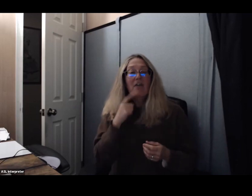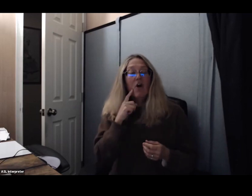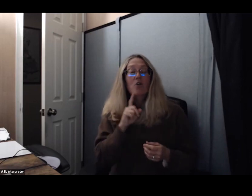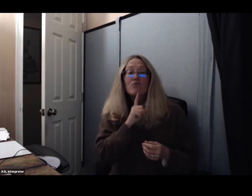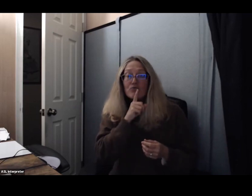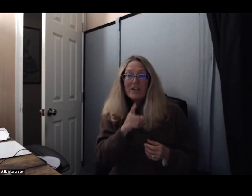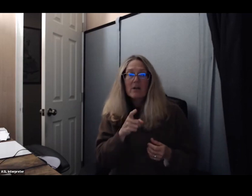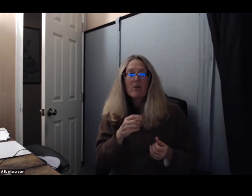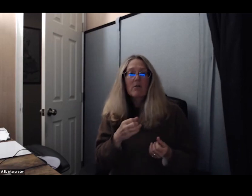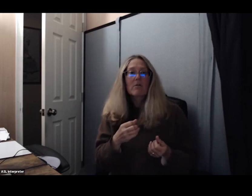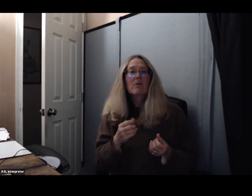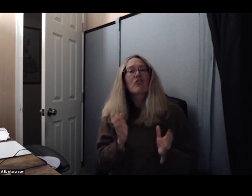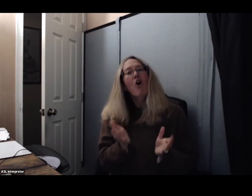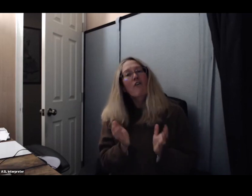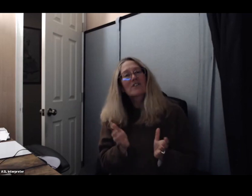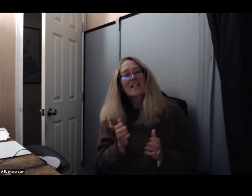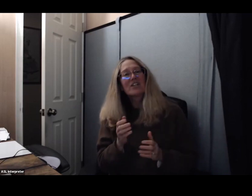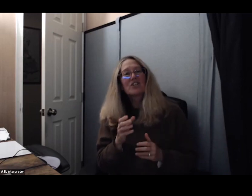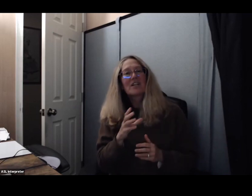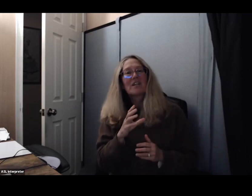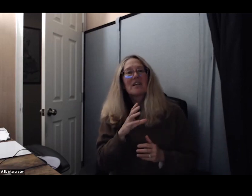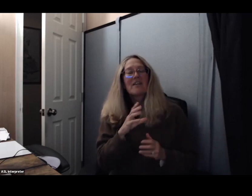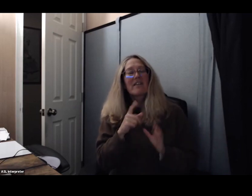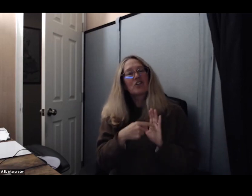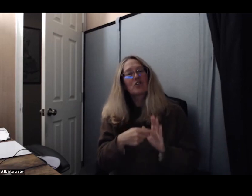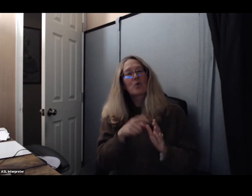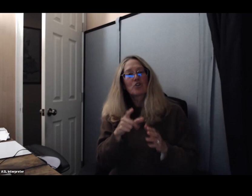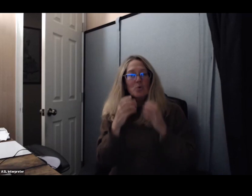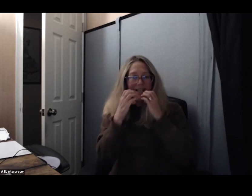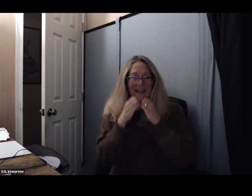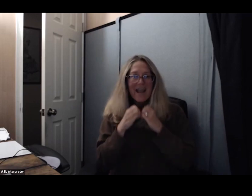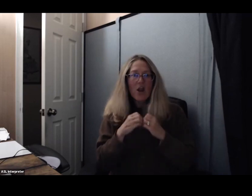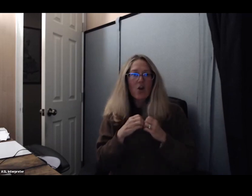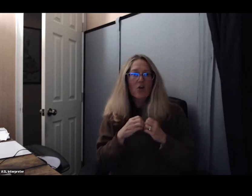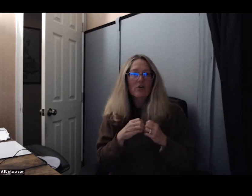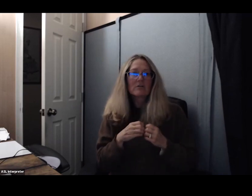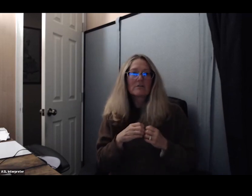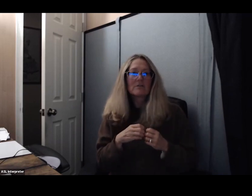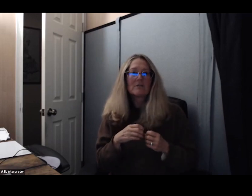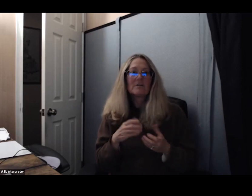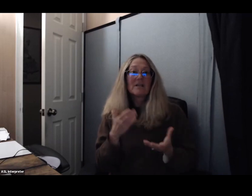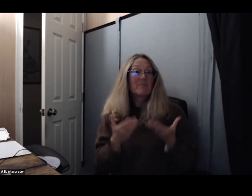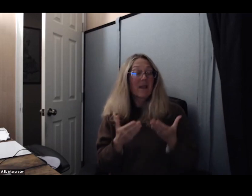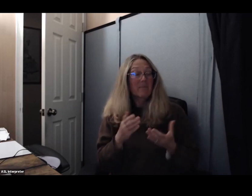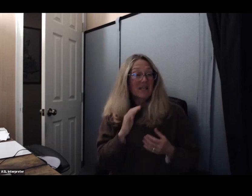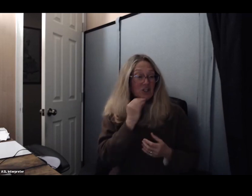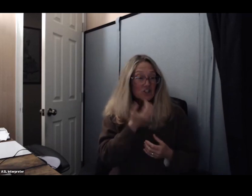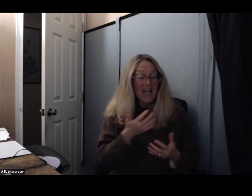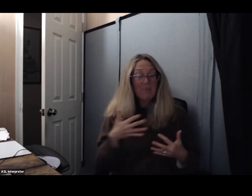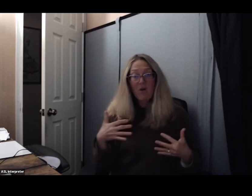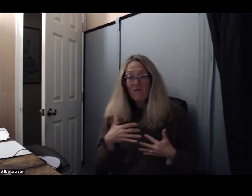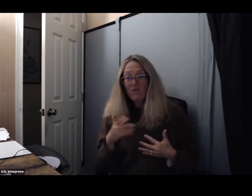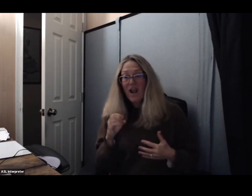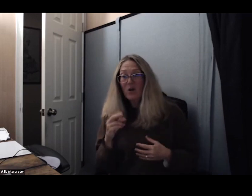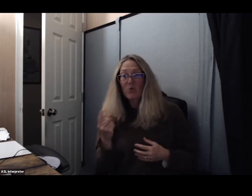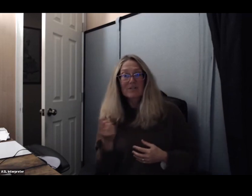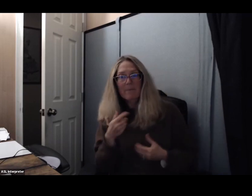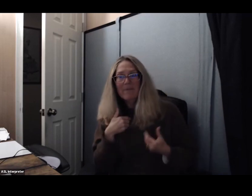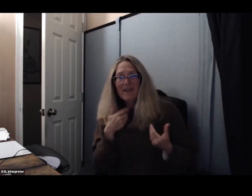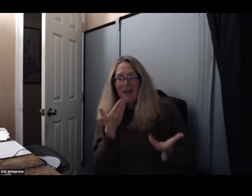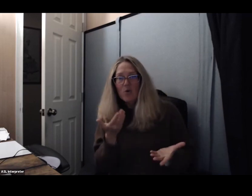so there was reciprocity, I think that would show that you cared about this rather than maybe are ashamed or afraid or something.